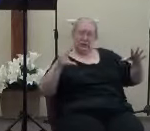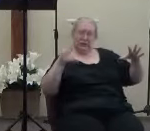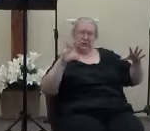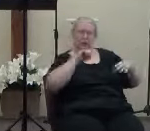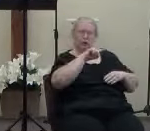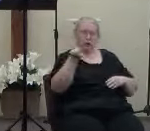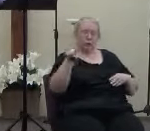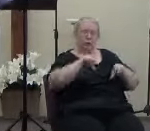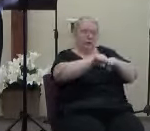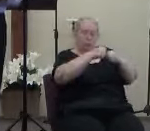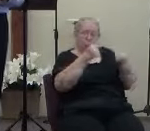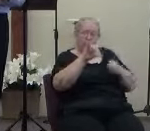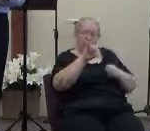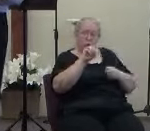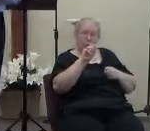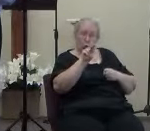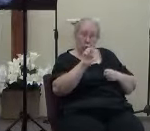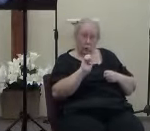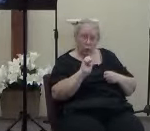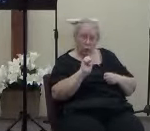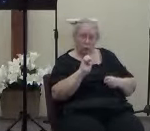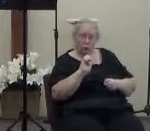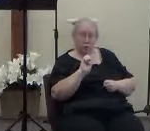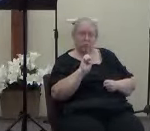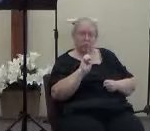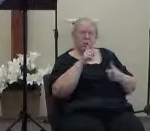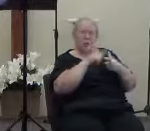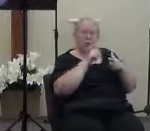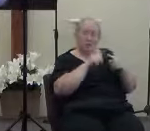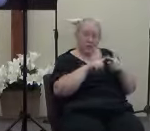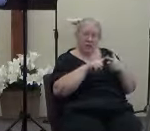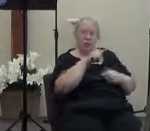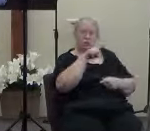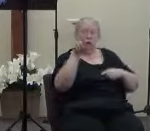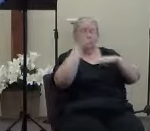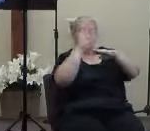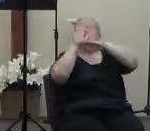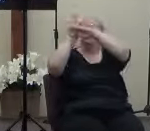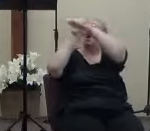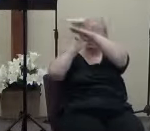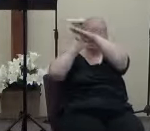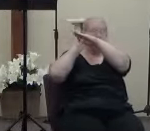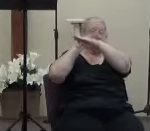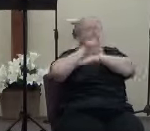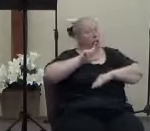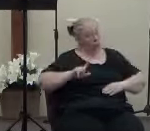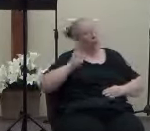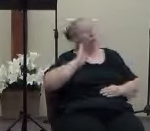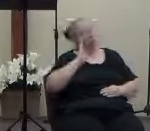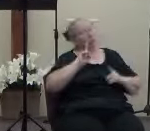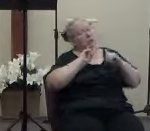Then, after this is all done, then you'll call and the Lord will answer.